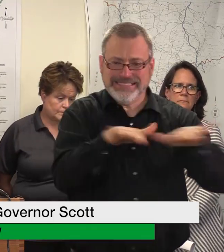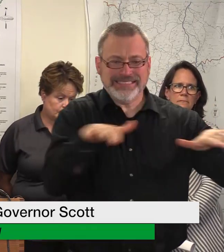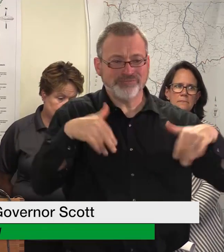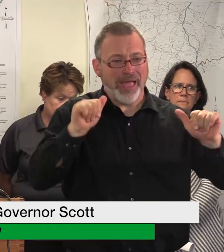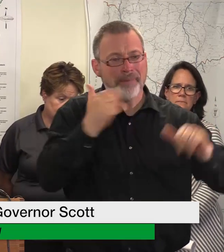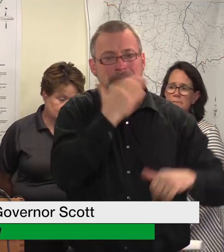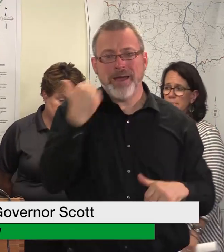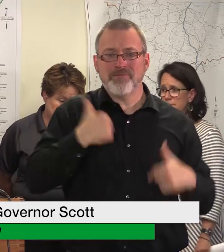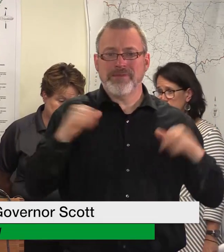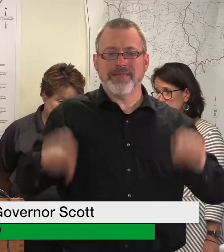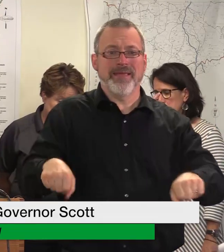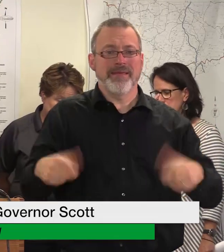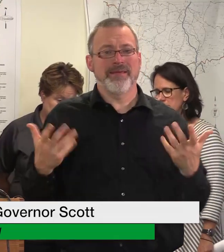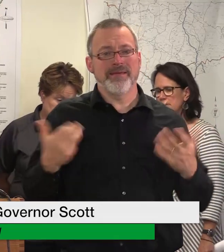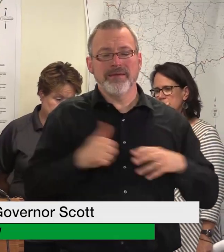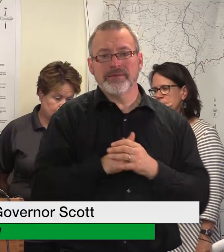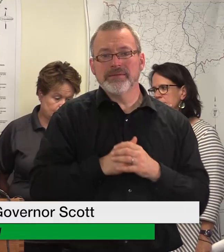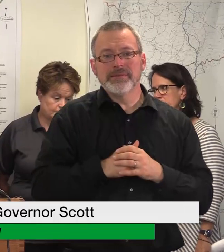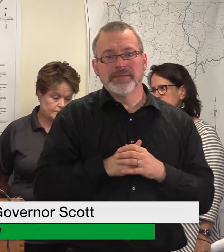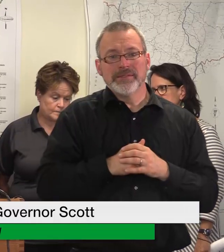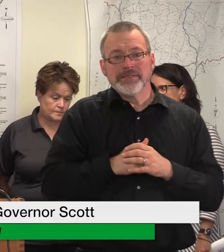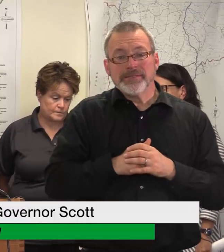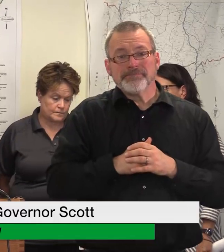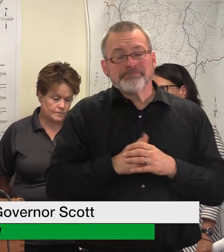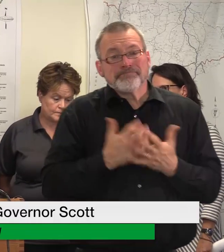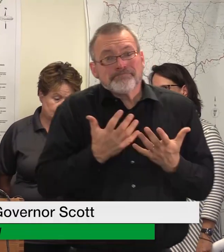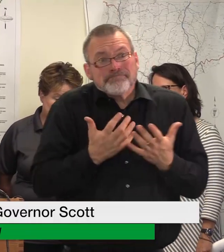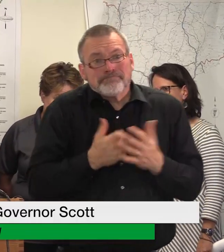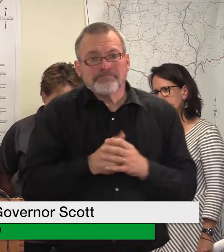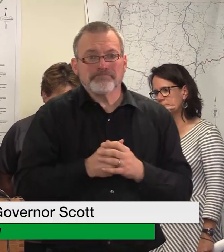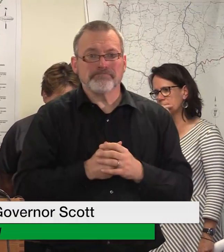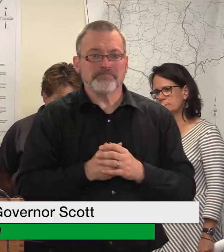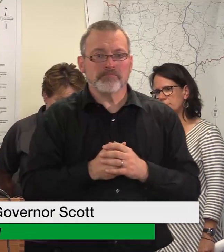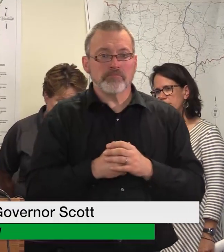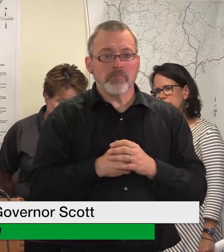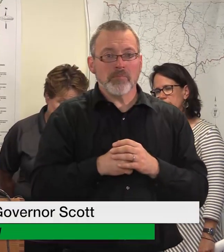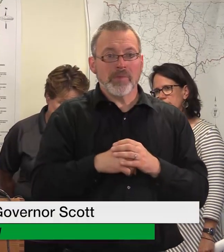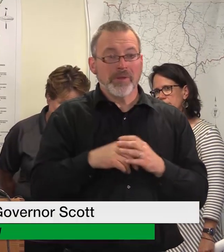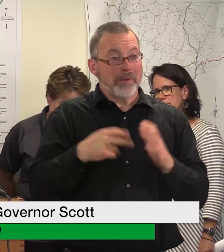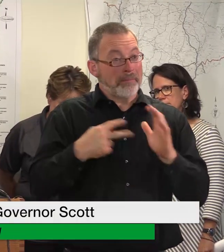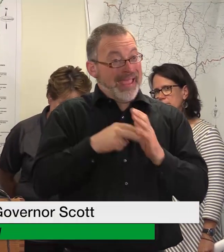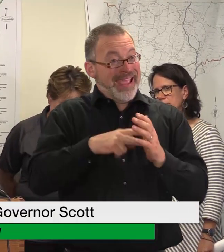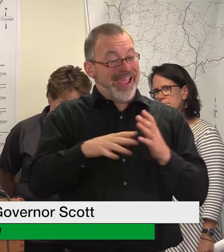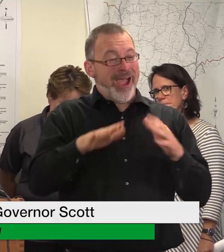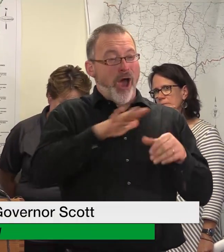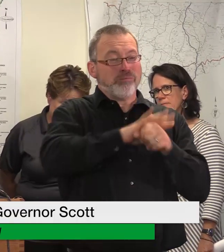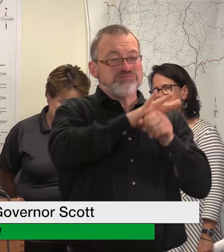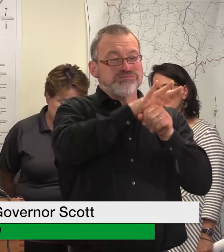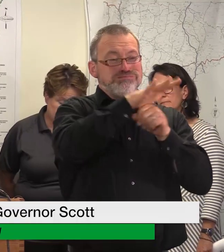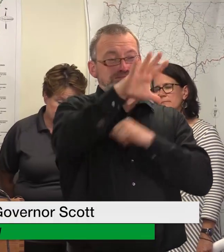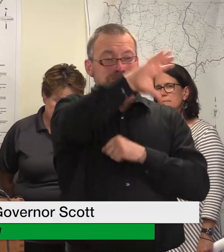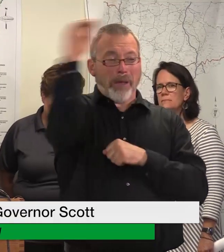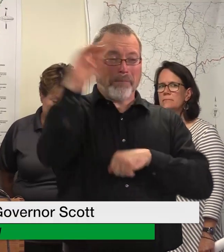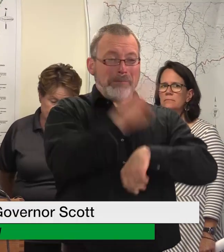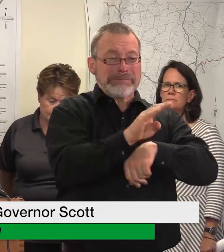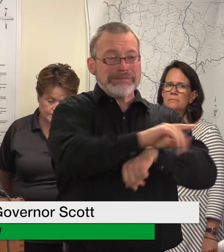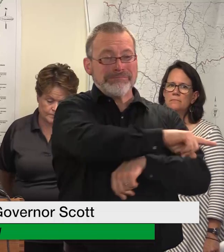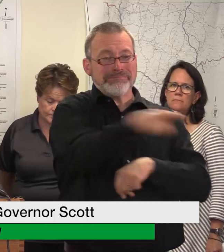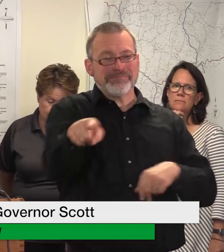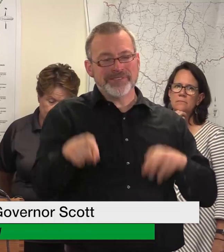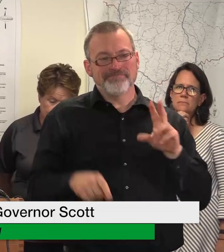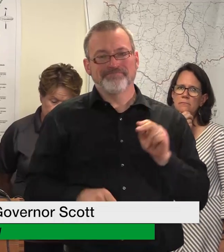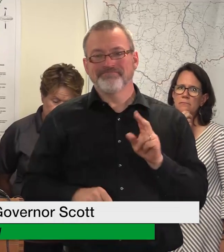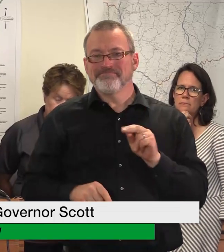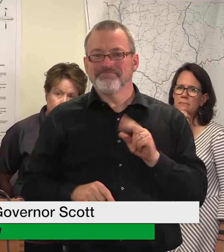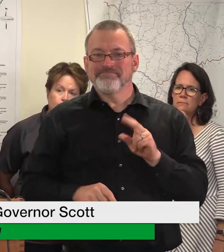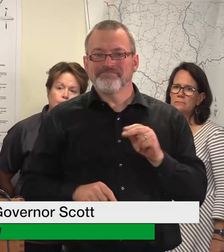But there isn't an abundant supply of contractors out there, and we have them. I think everyone has them all working at this point in